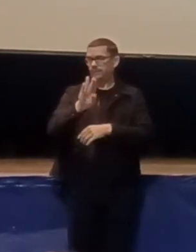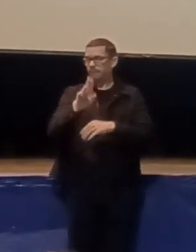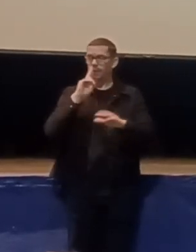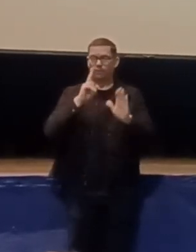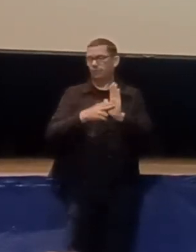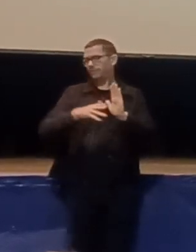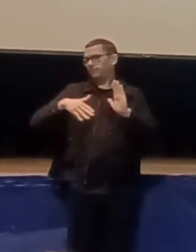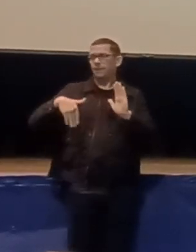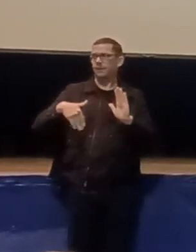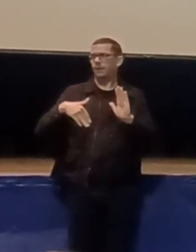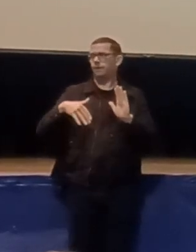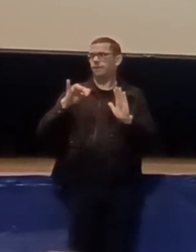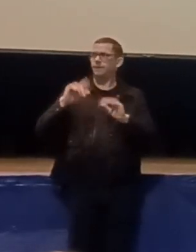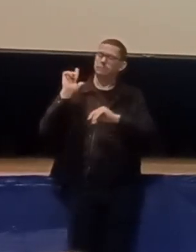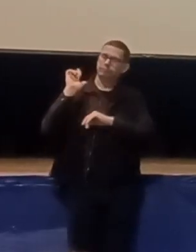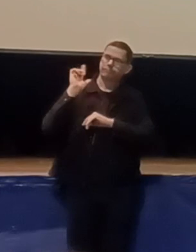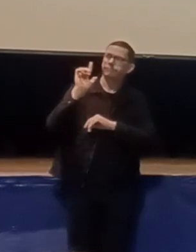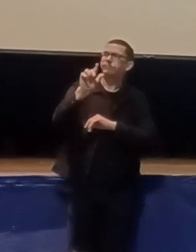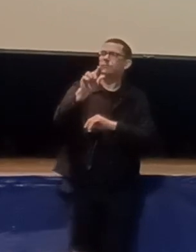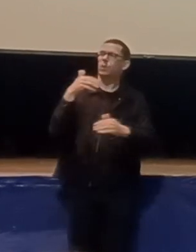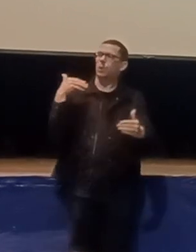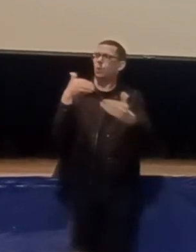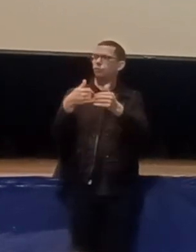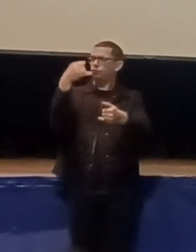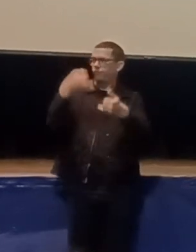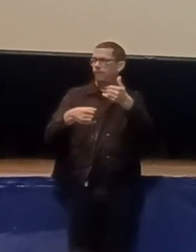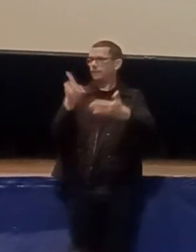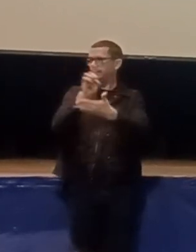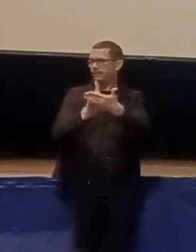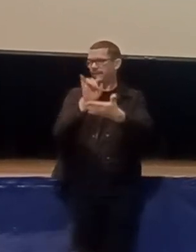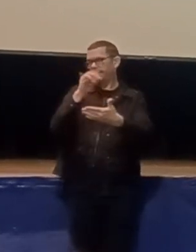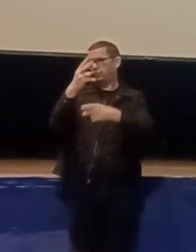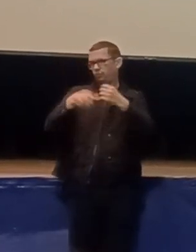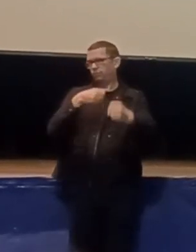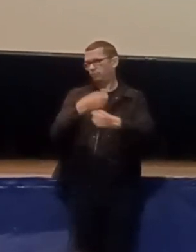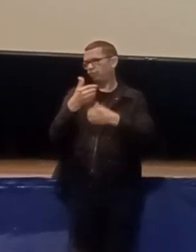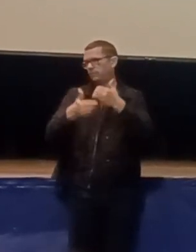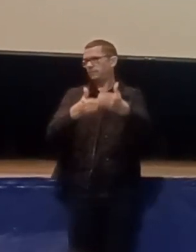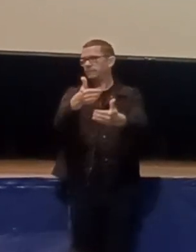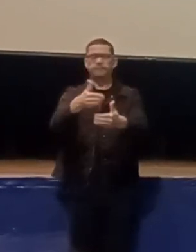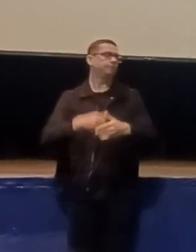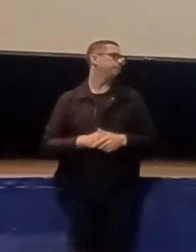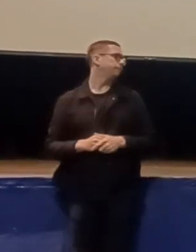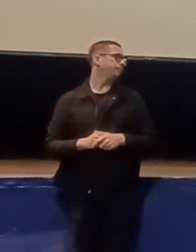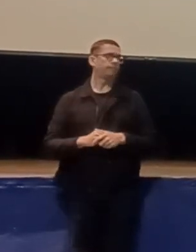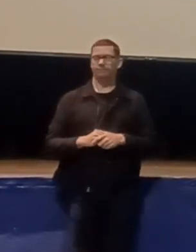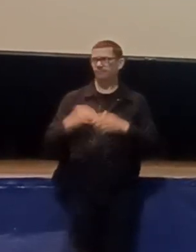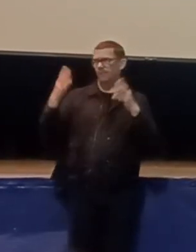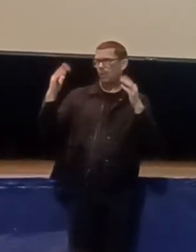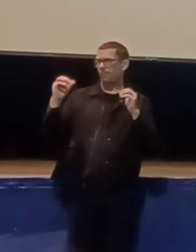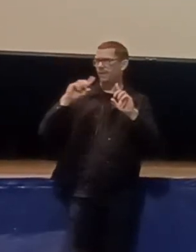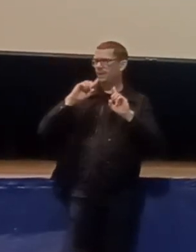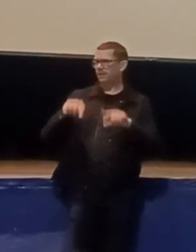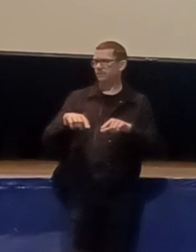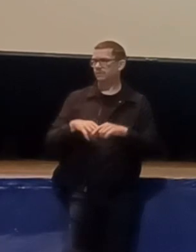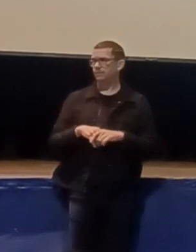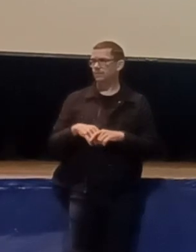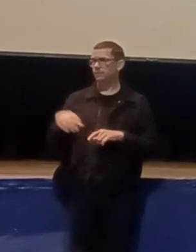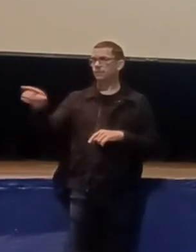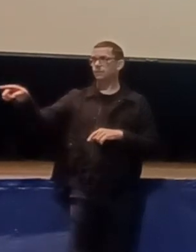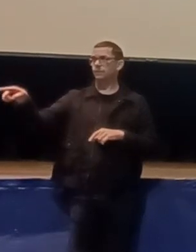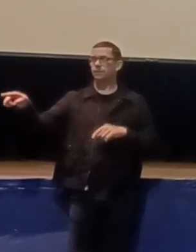off as we're closer to final design, which will be a 2-year process. I hope that answers your question. Can you show your timeline